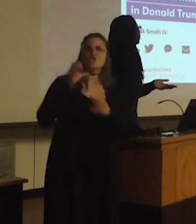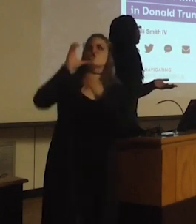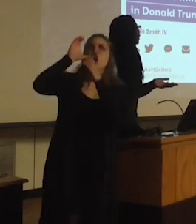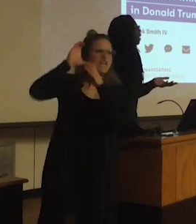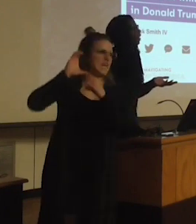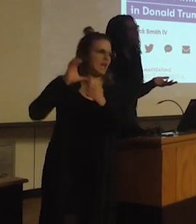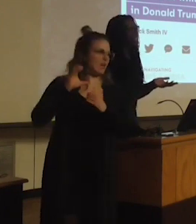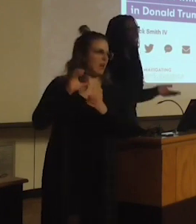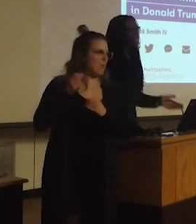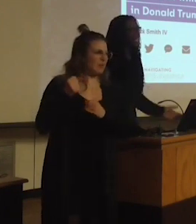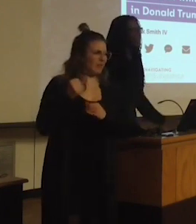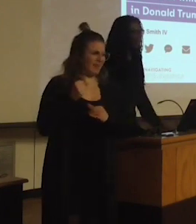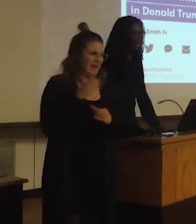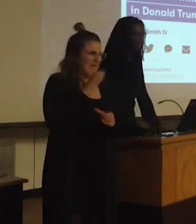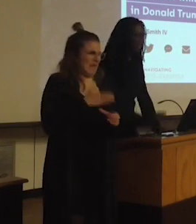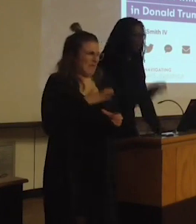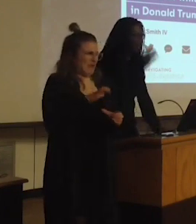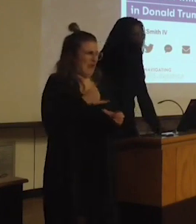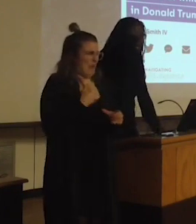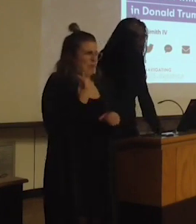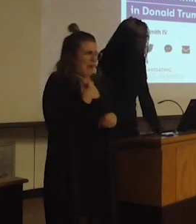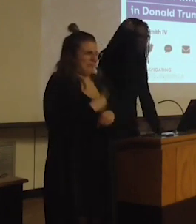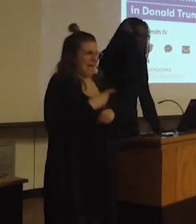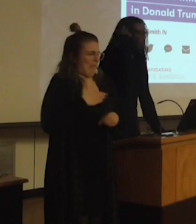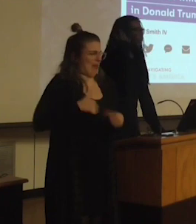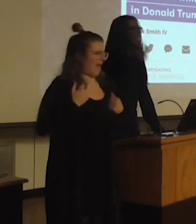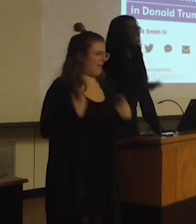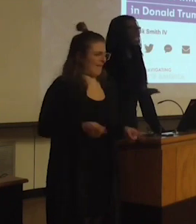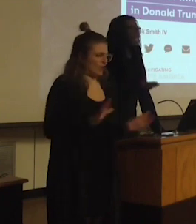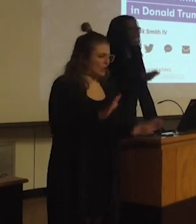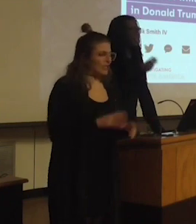gallons of milk. I've never done this a day in my life.